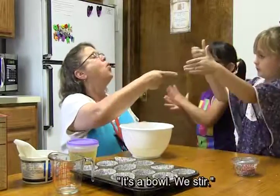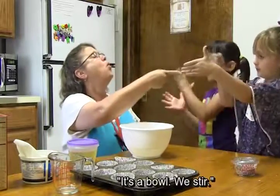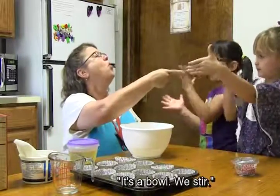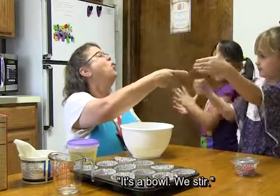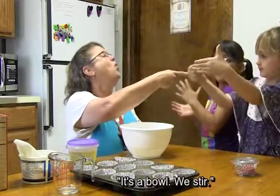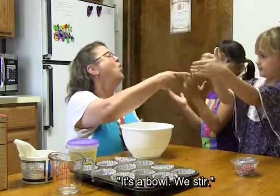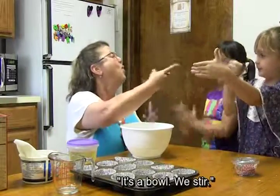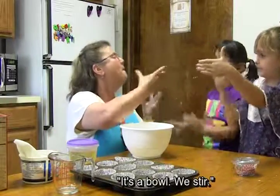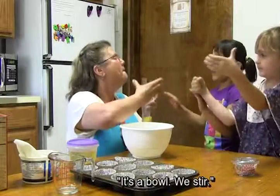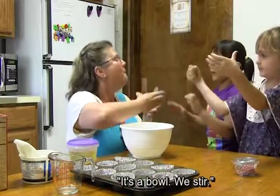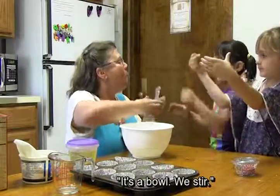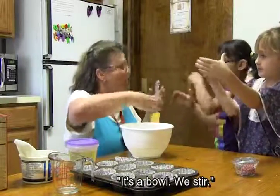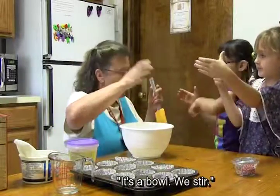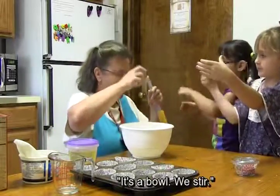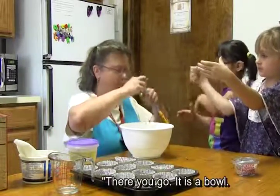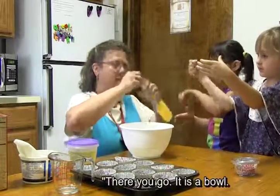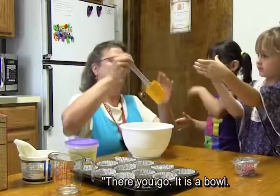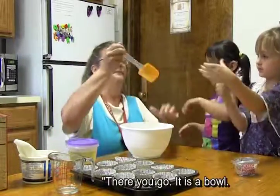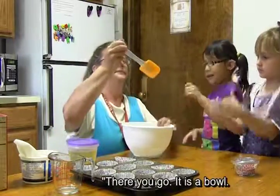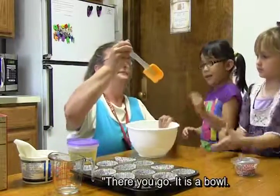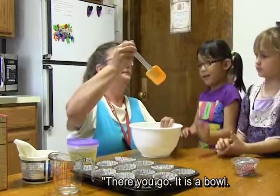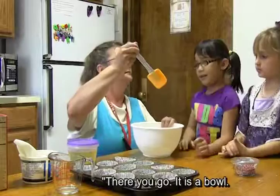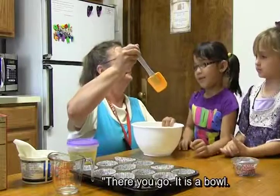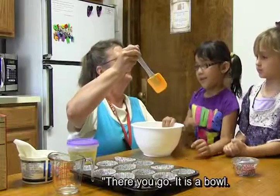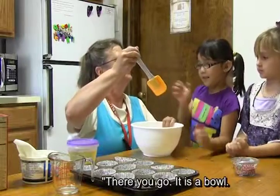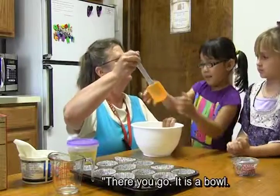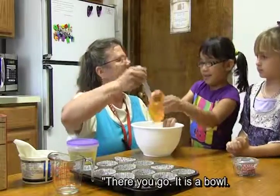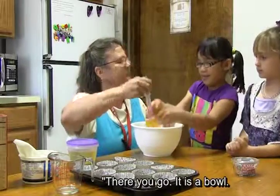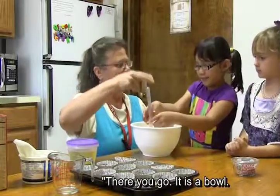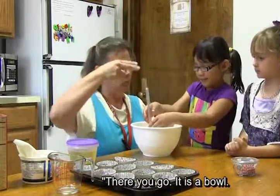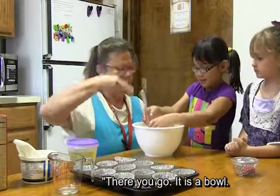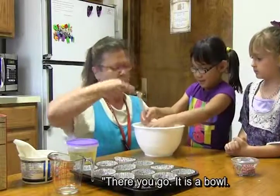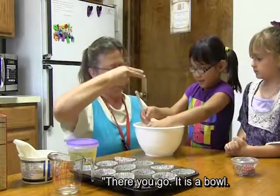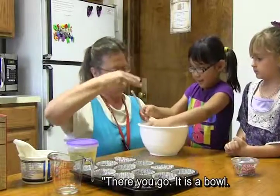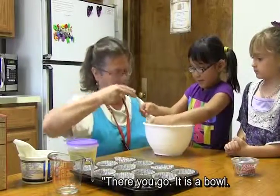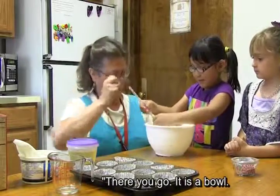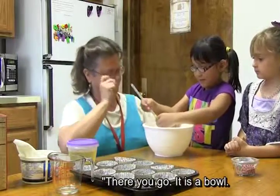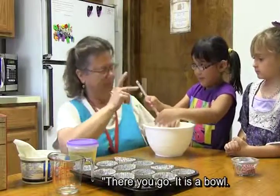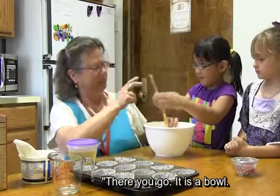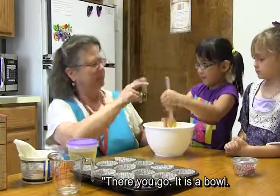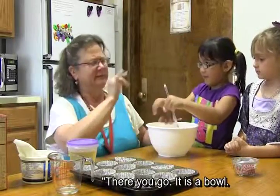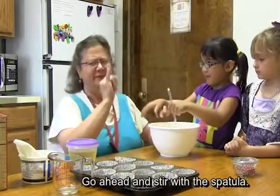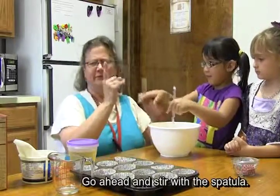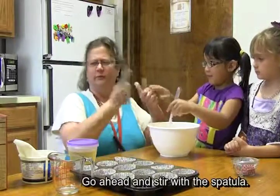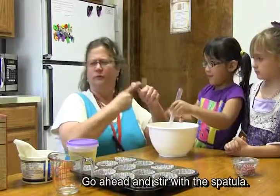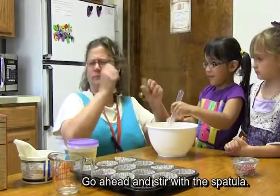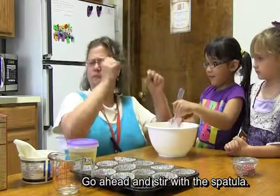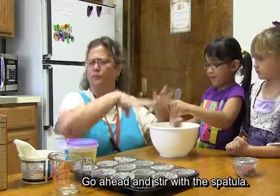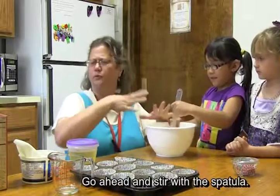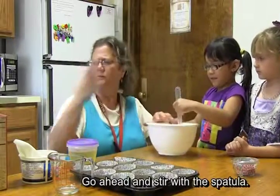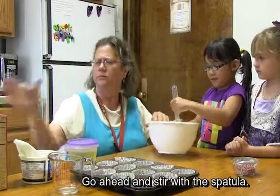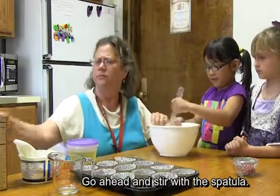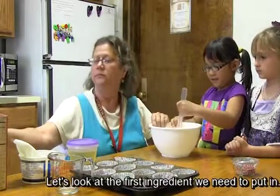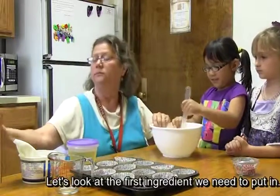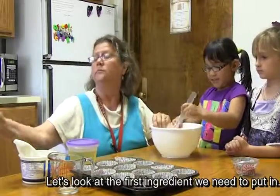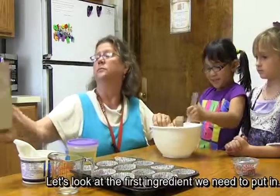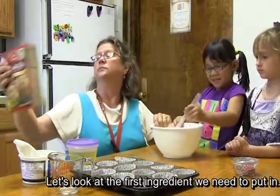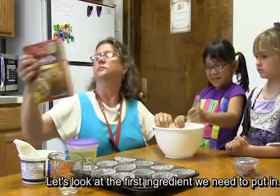It's a bowl, and we stir. There you go, it is a bowl. And go ahead and stir with the spatula. Let's